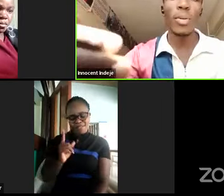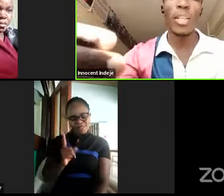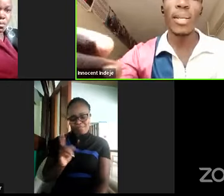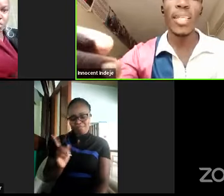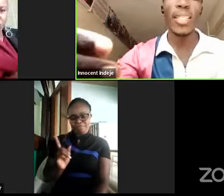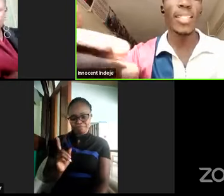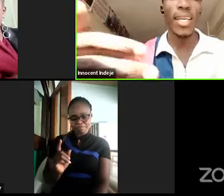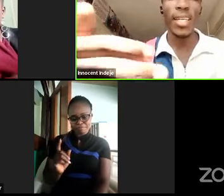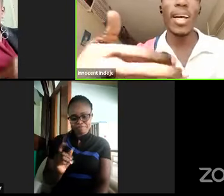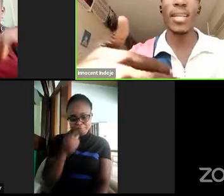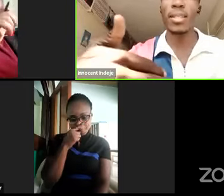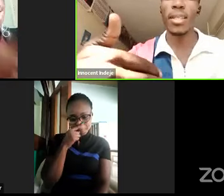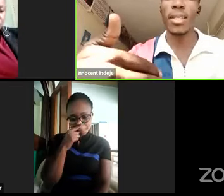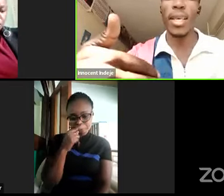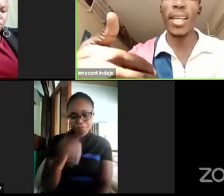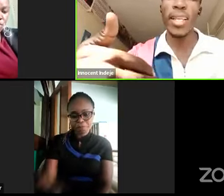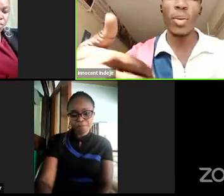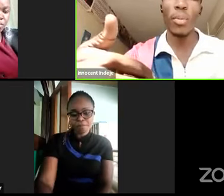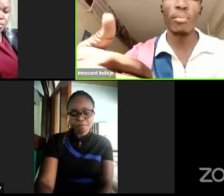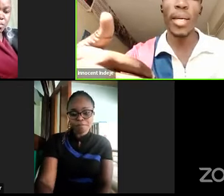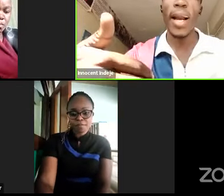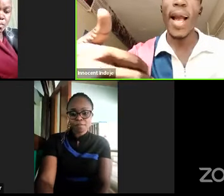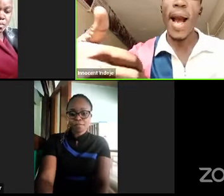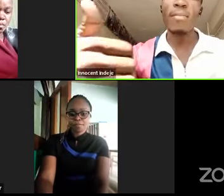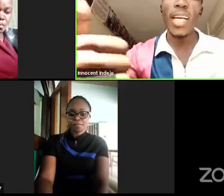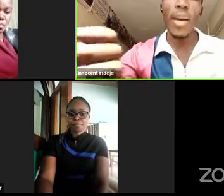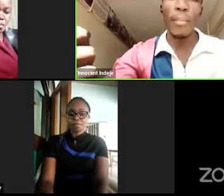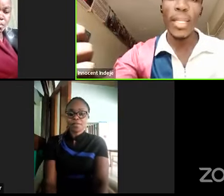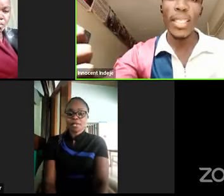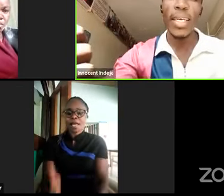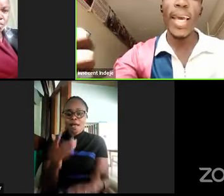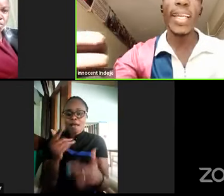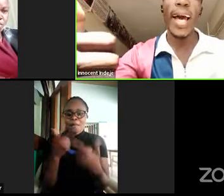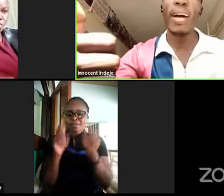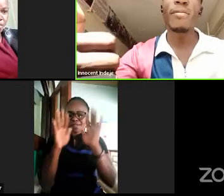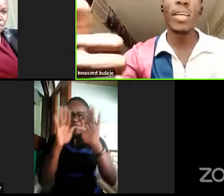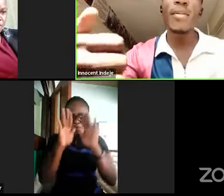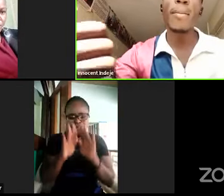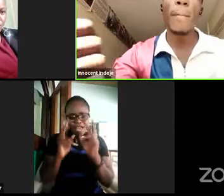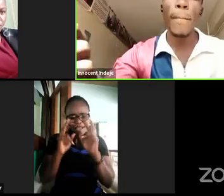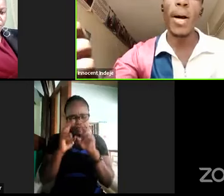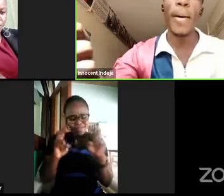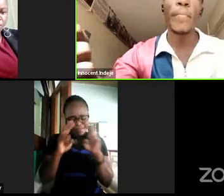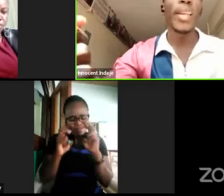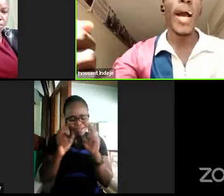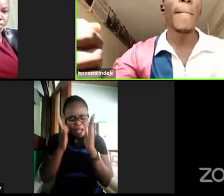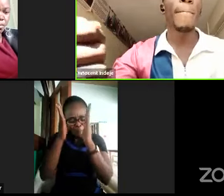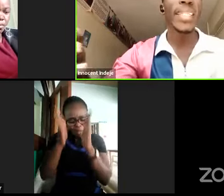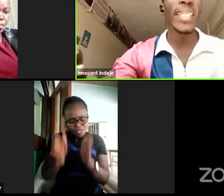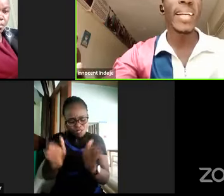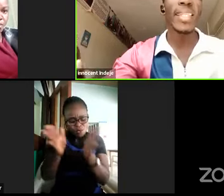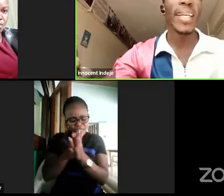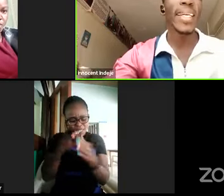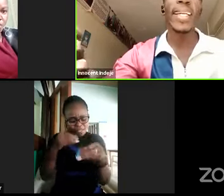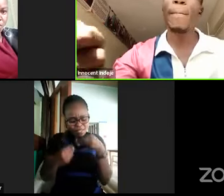with disabilities, just as any other human being, have the capability and have even a better understanding and a